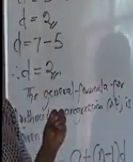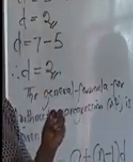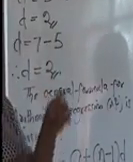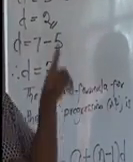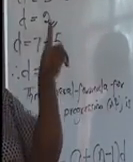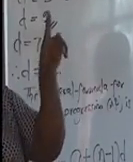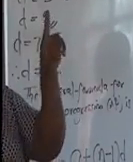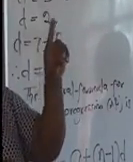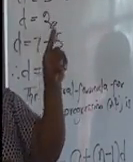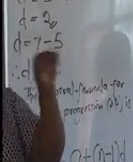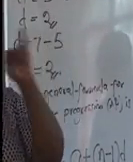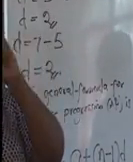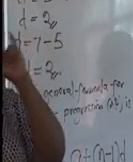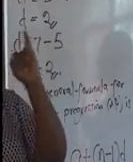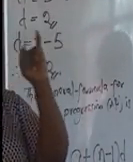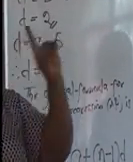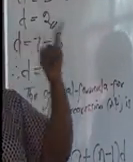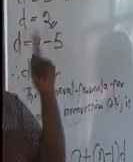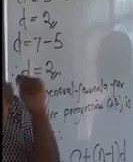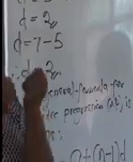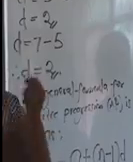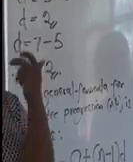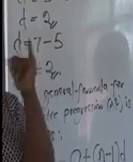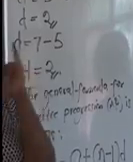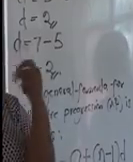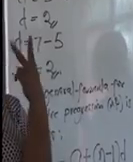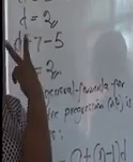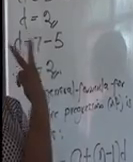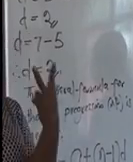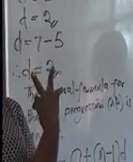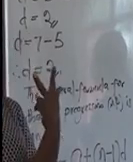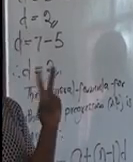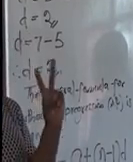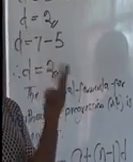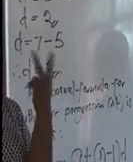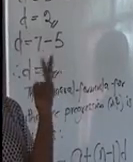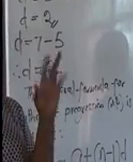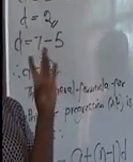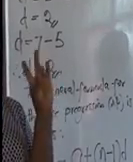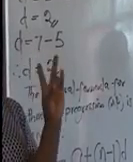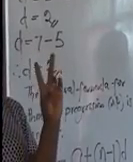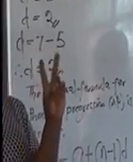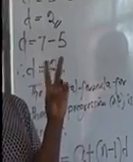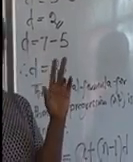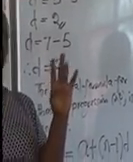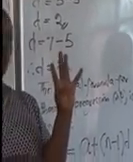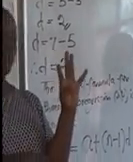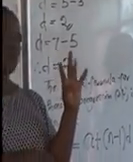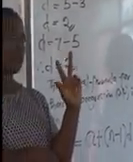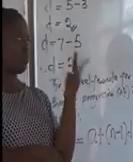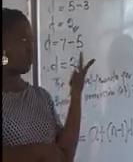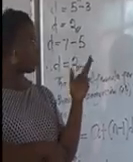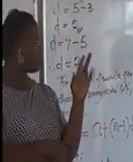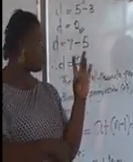The first term is 3, the second term is 7, the third term is 11. So the second term